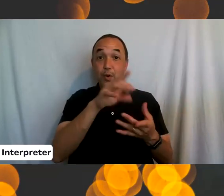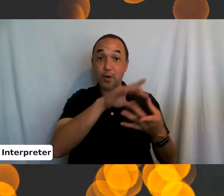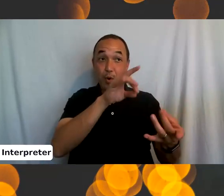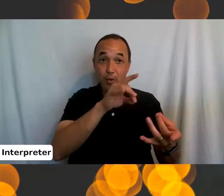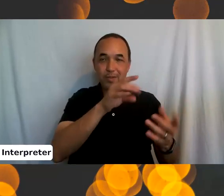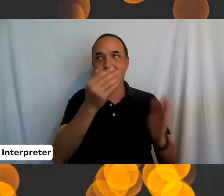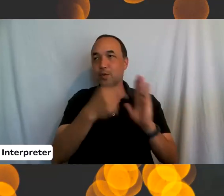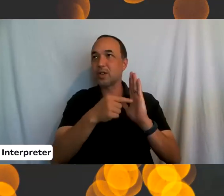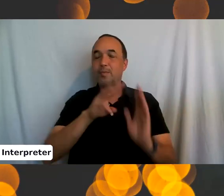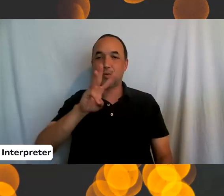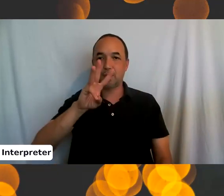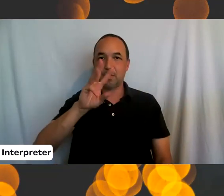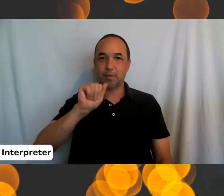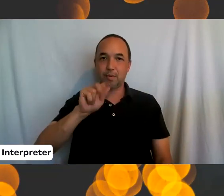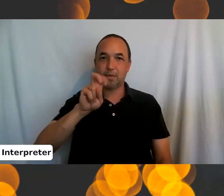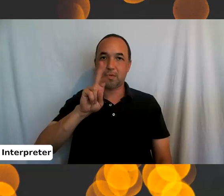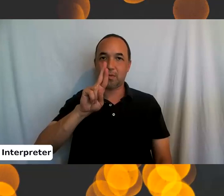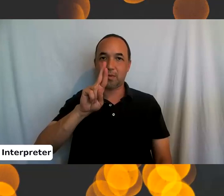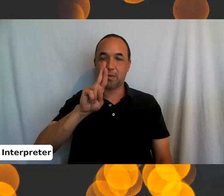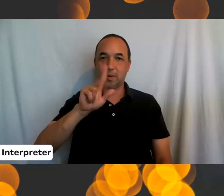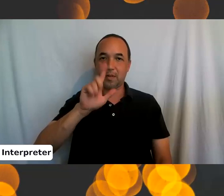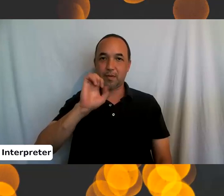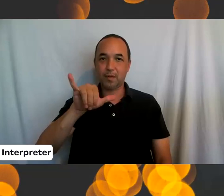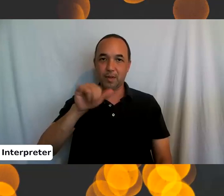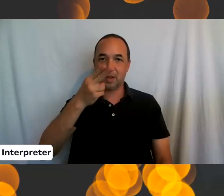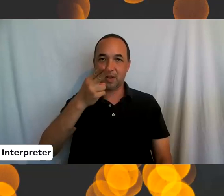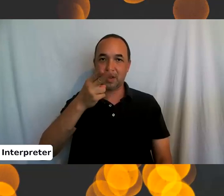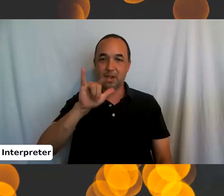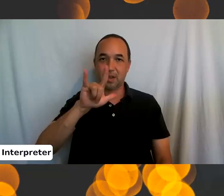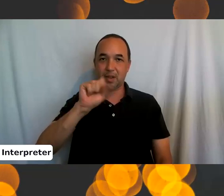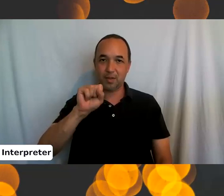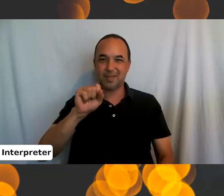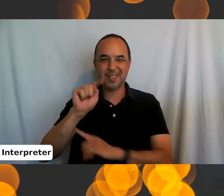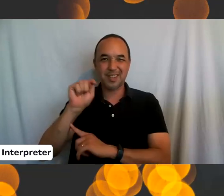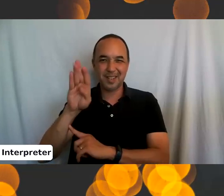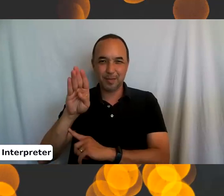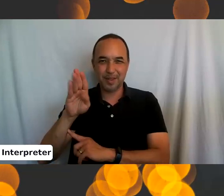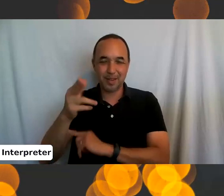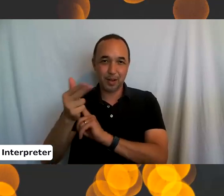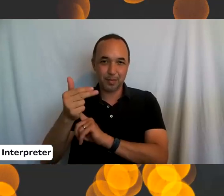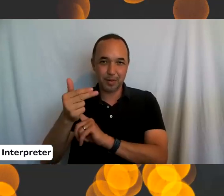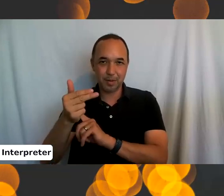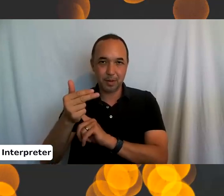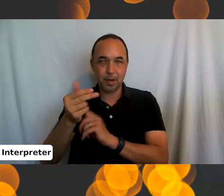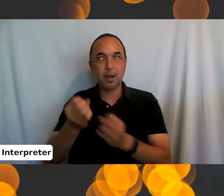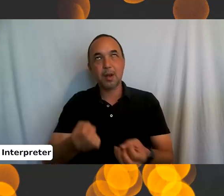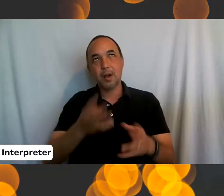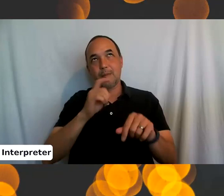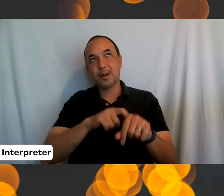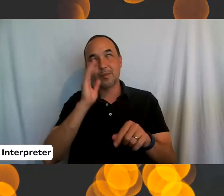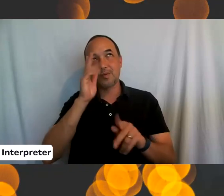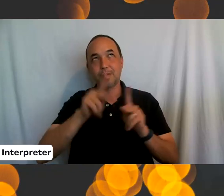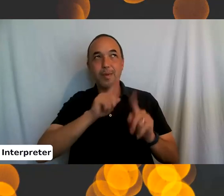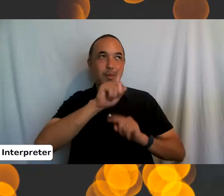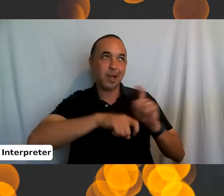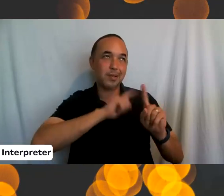Waverly Hills, Kentucky, with, you know, the tuberculosis hospital. How many times are people going to ask you about having tuberculosis? They're